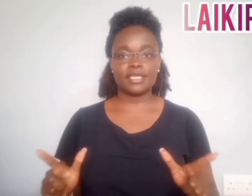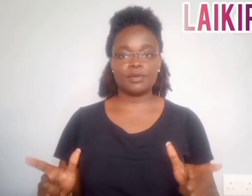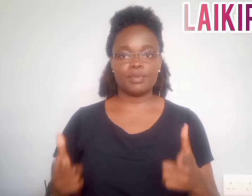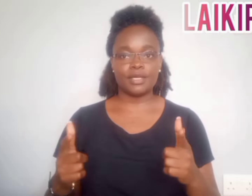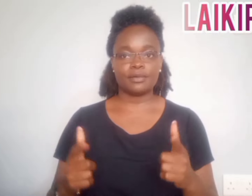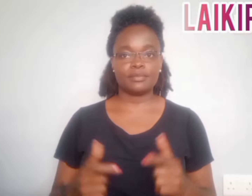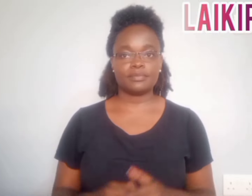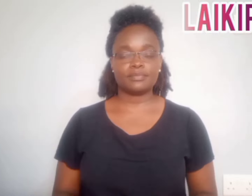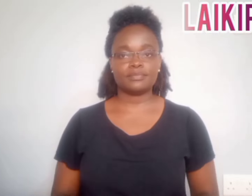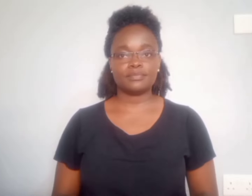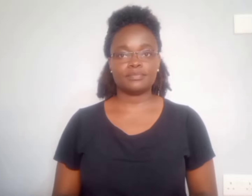Laikipia.